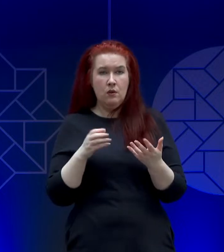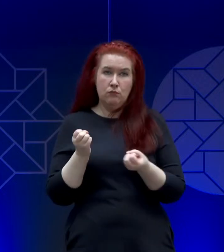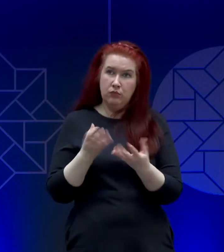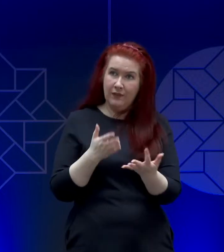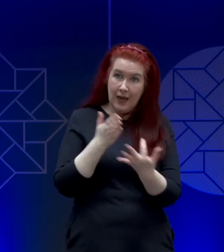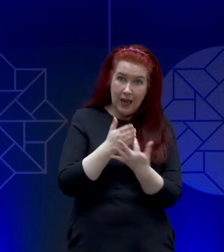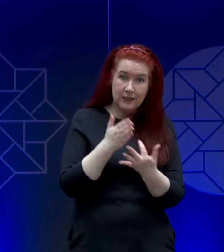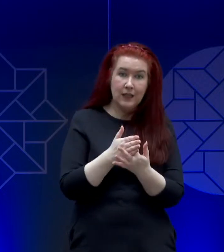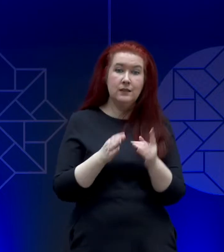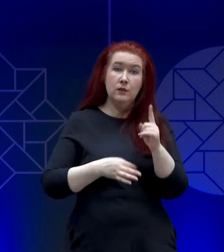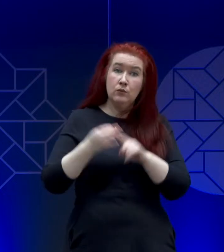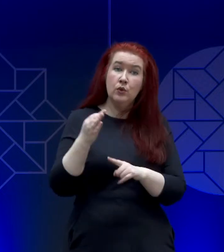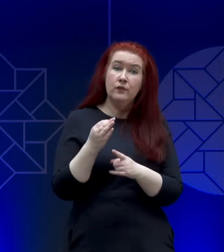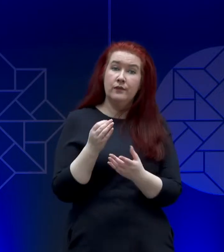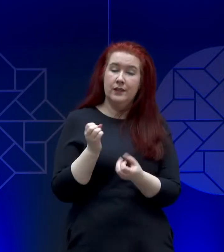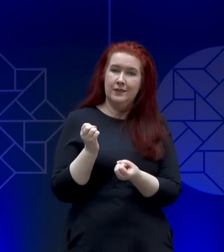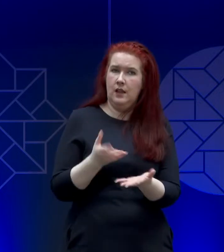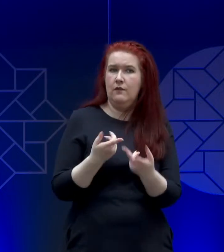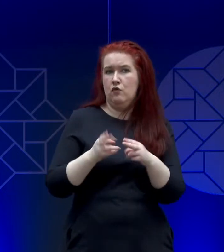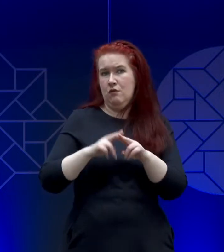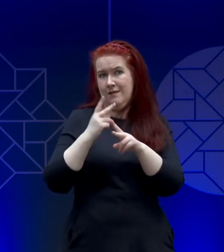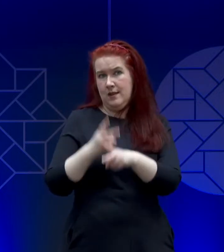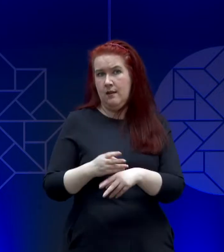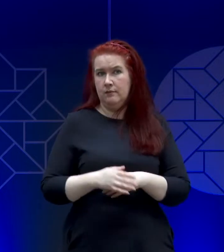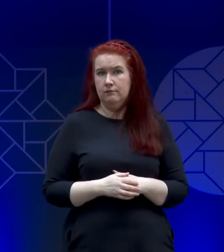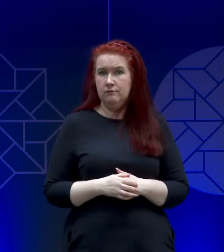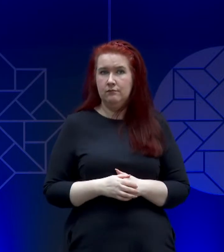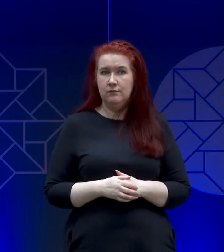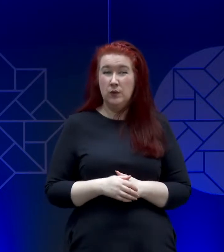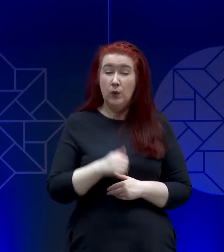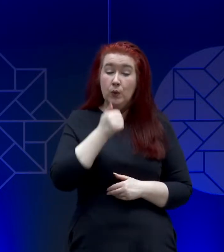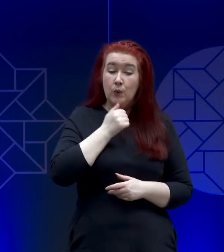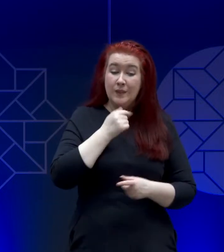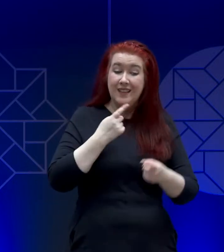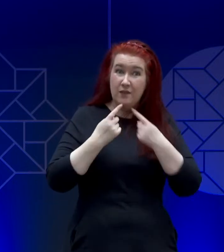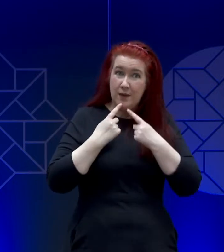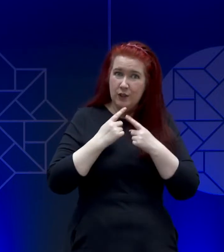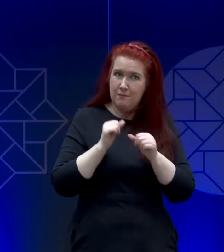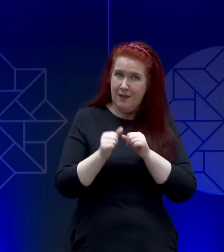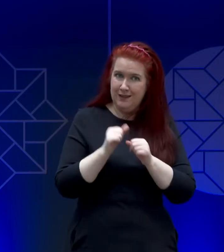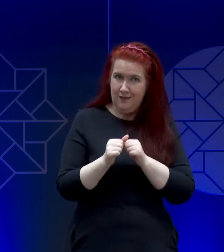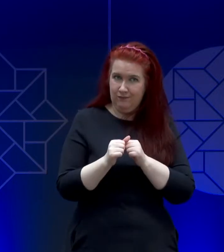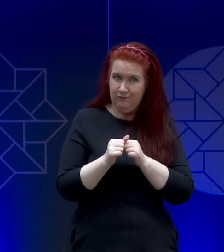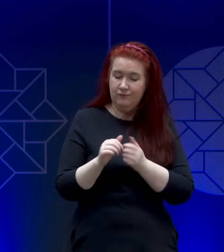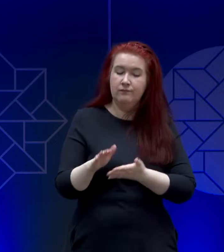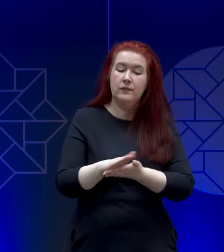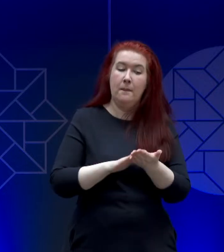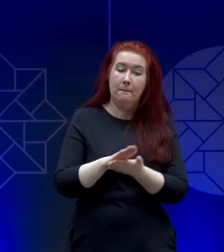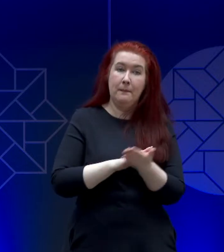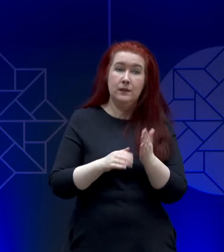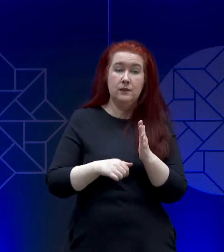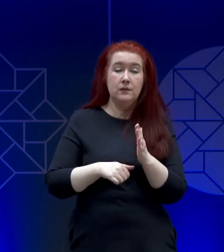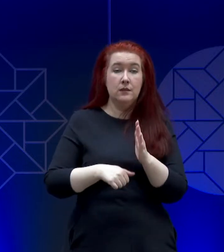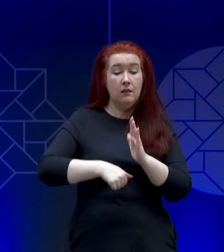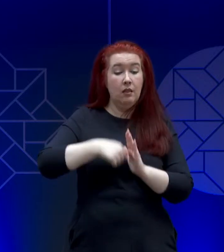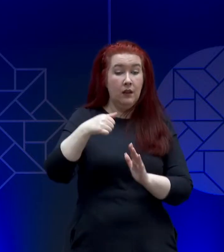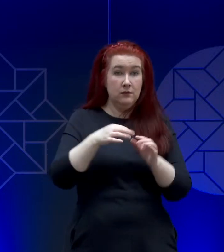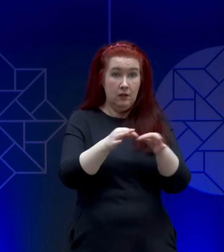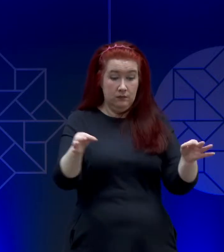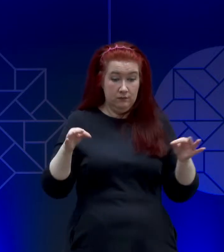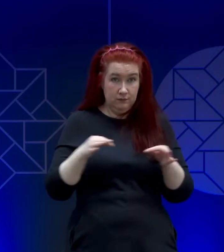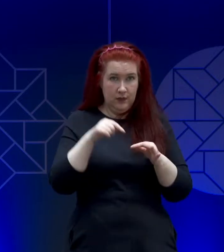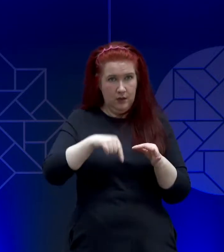delivery of care. Better use of data will ensure that more operating theatres are working at maximum